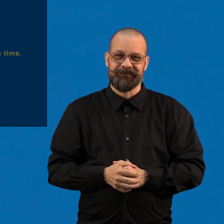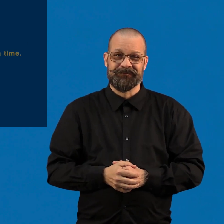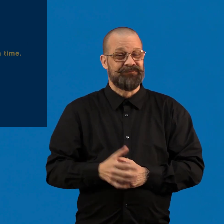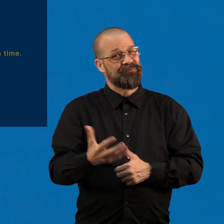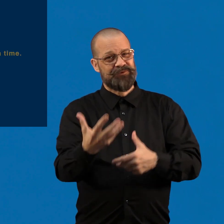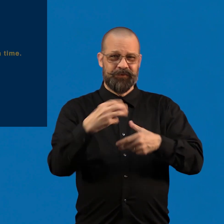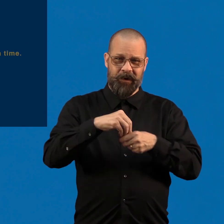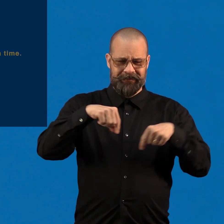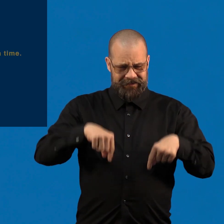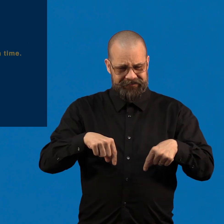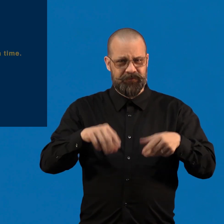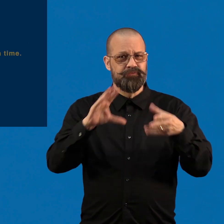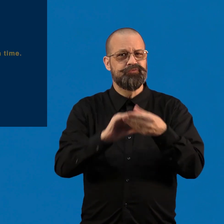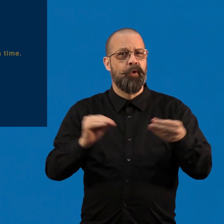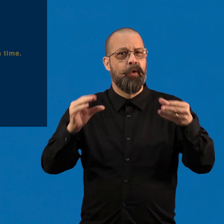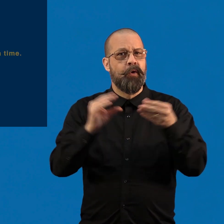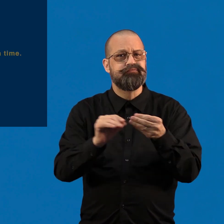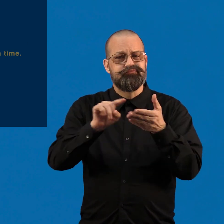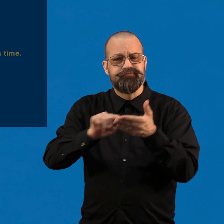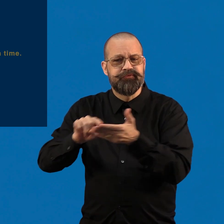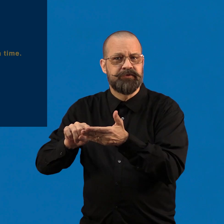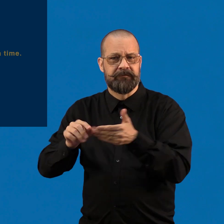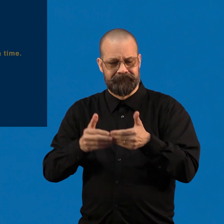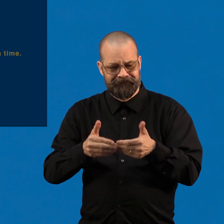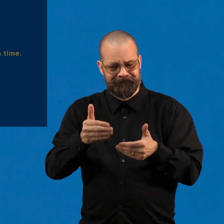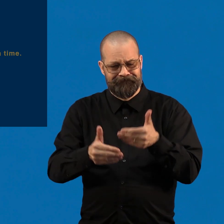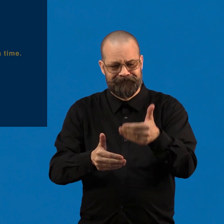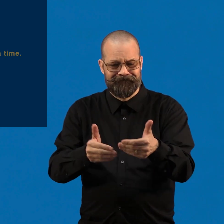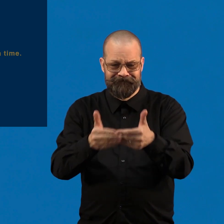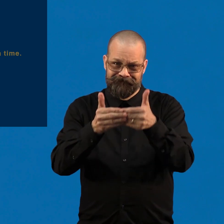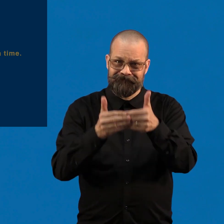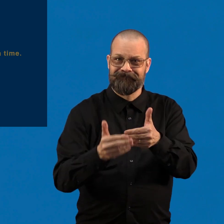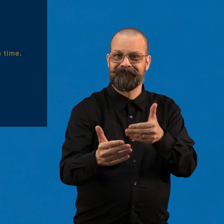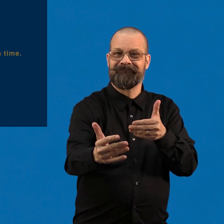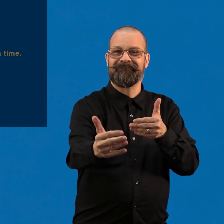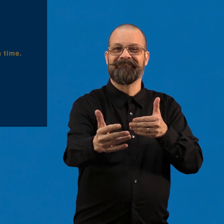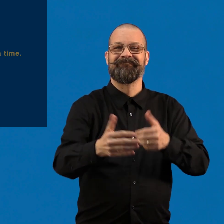GTRI. Join us as we move forward, one research story at a time.